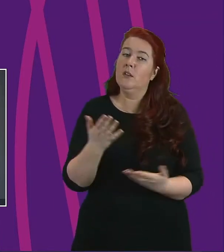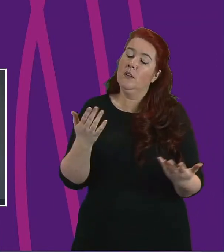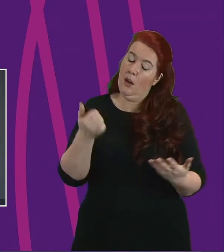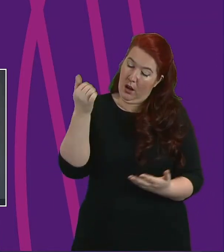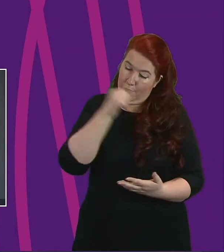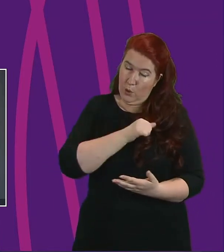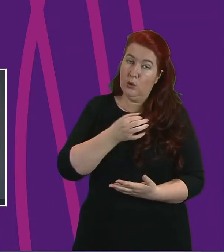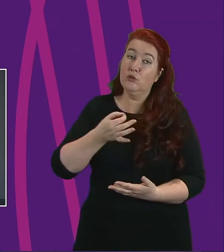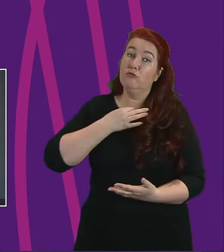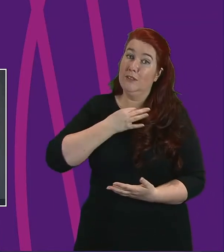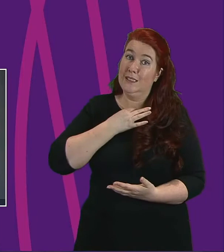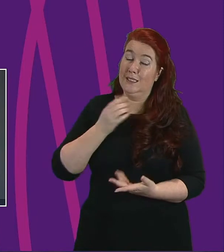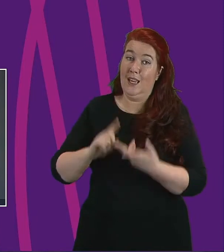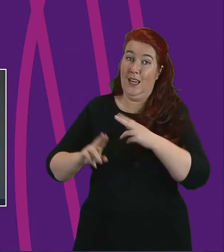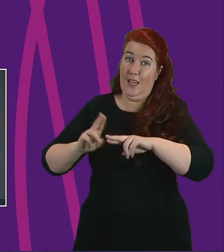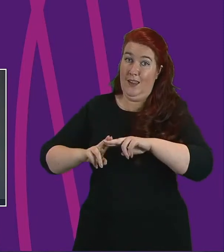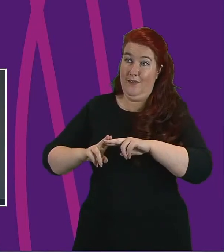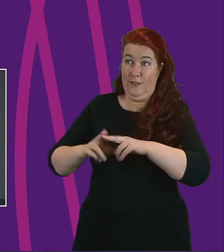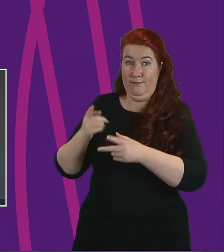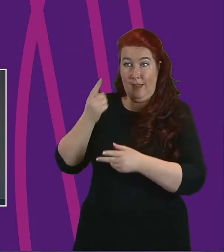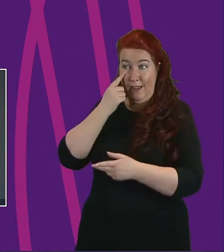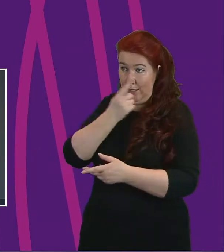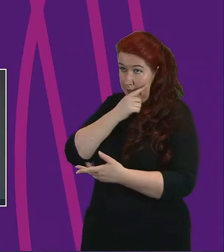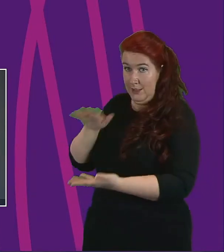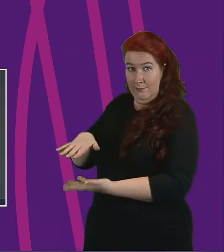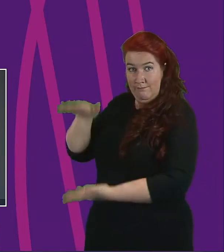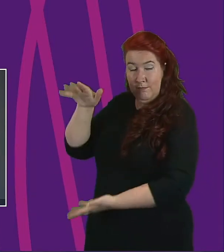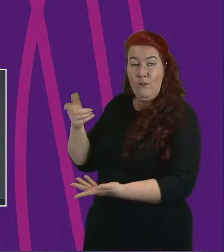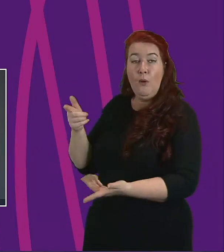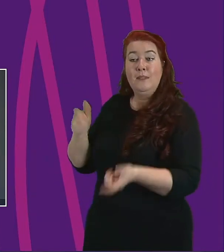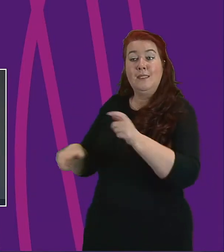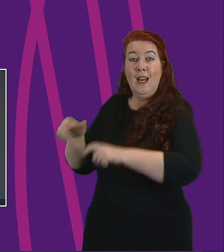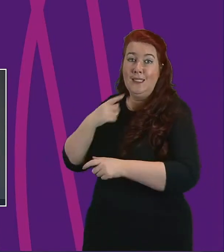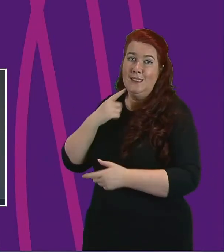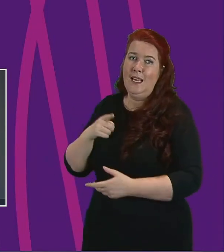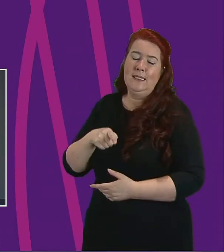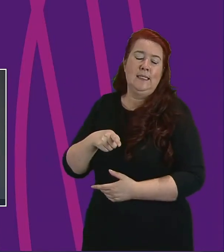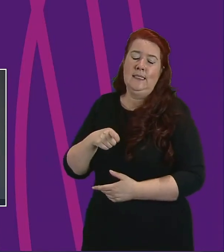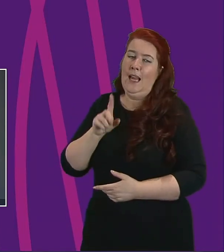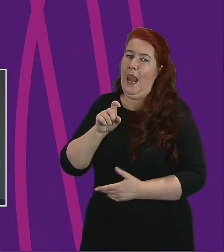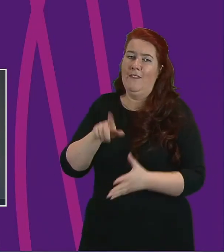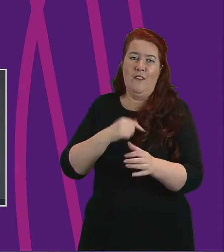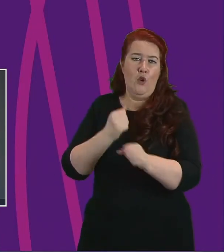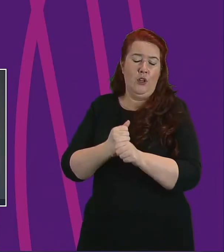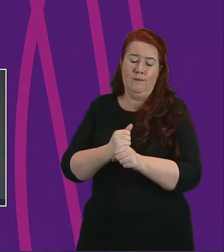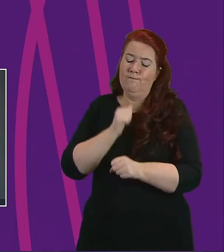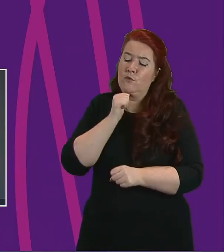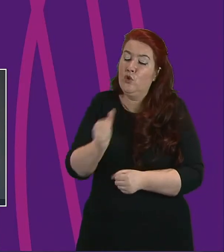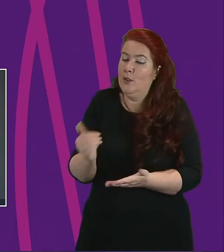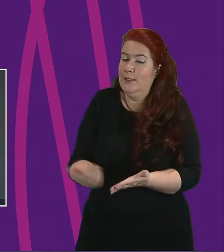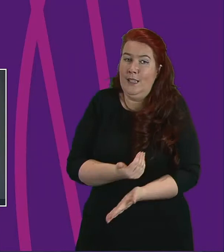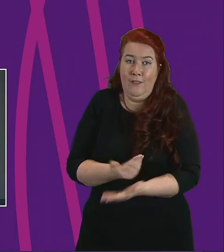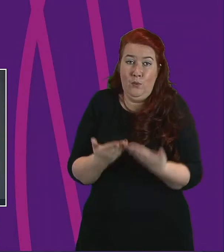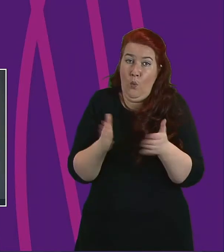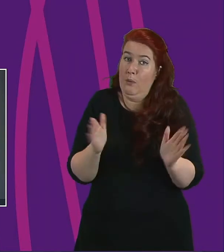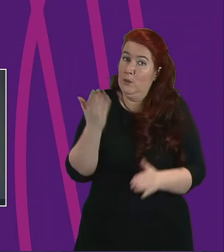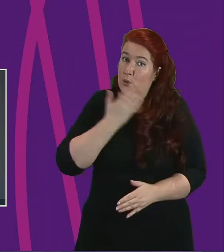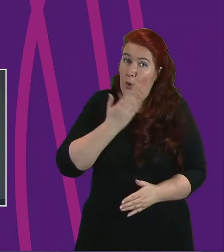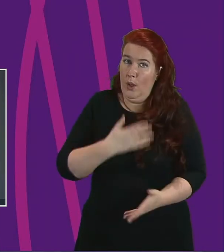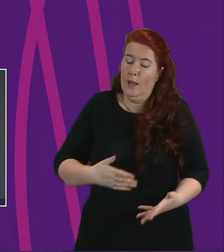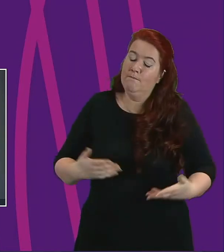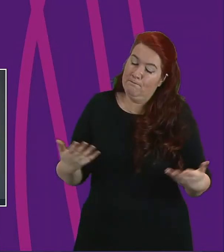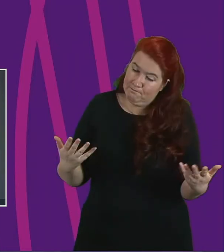that scientific advice indicates that even the 11th of August is not safe for us to reopen the schools, but I believe